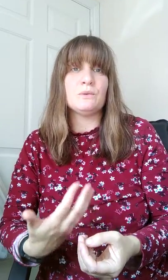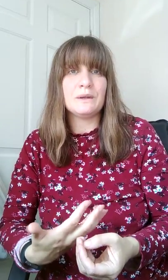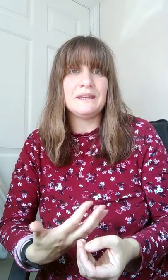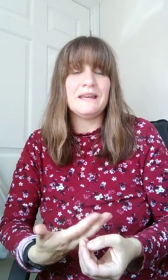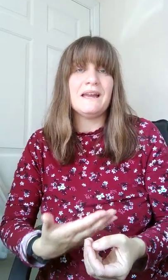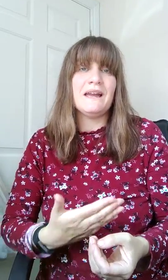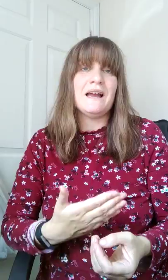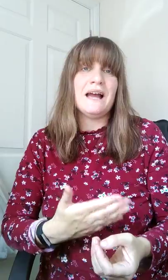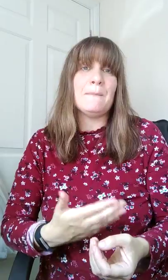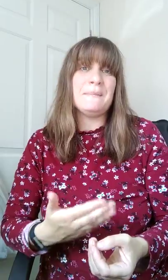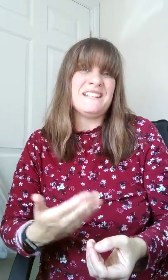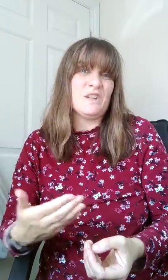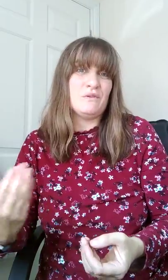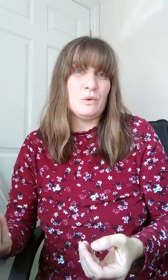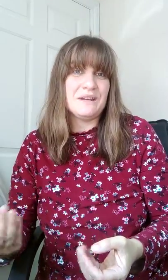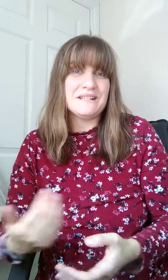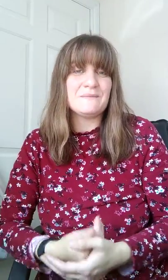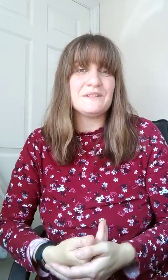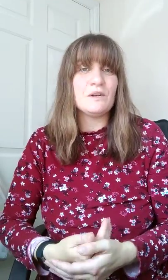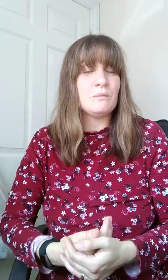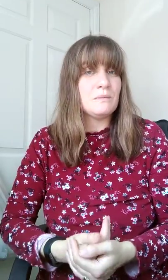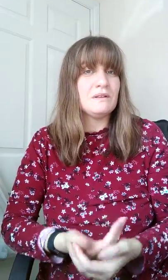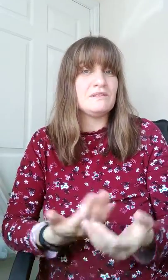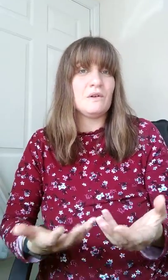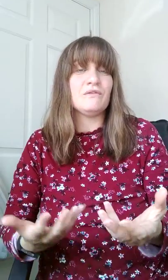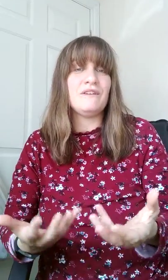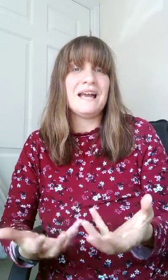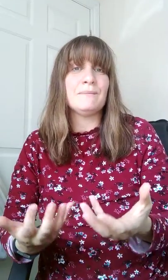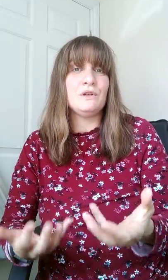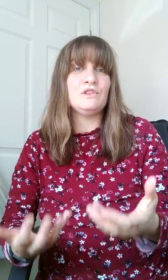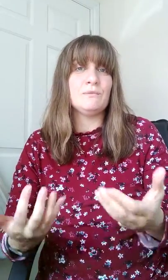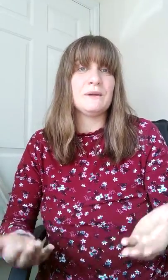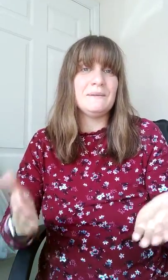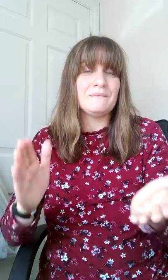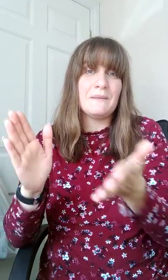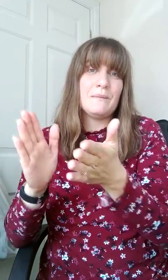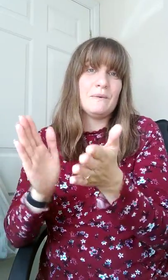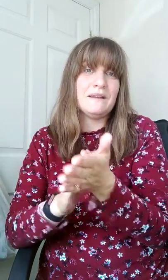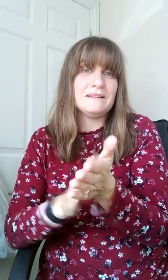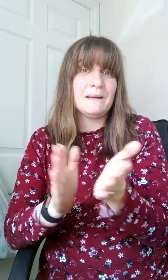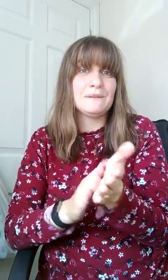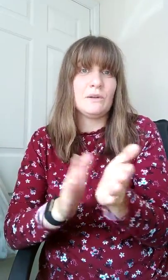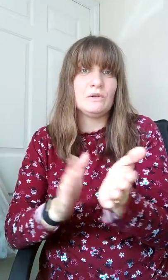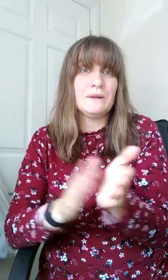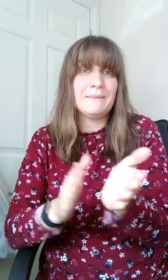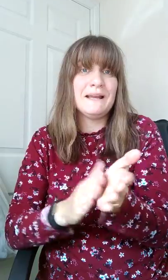bruit, a bit of noise. Si on fait un peu de bruit? And then we tap them dans les mains.